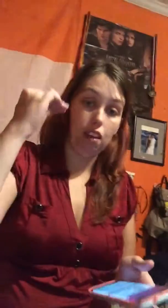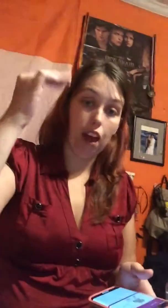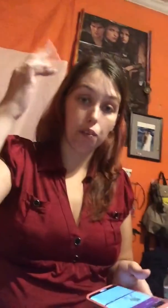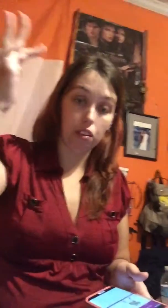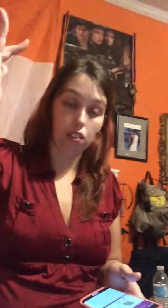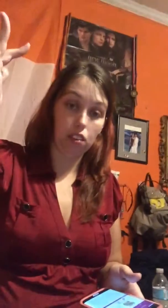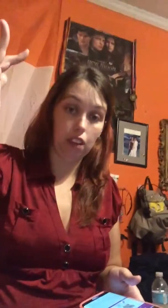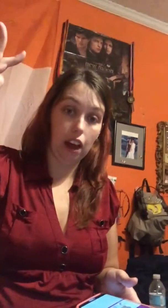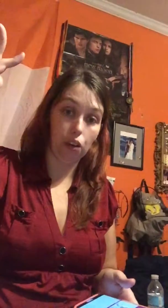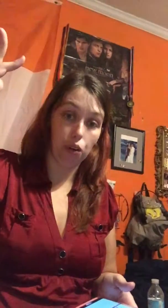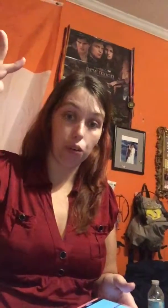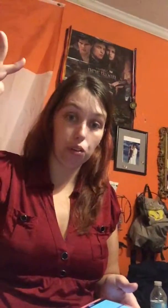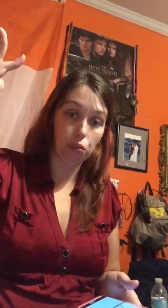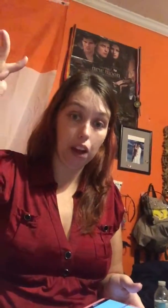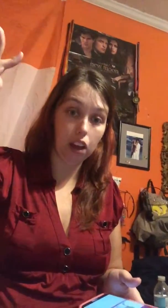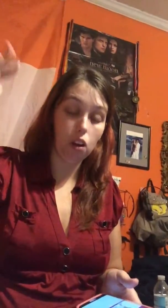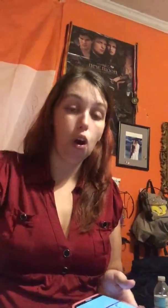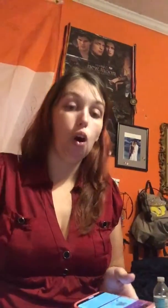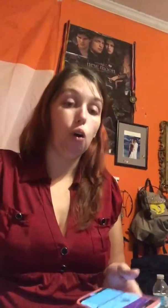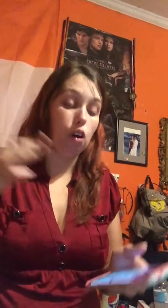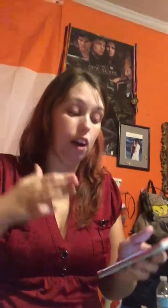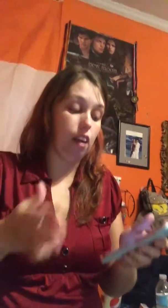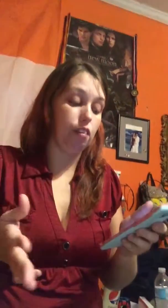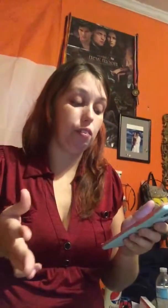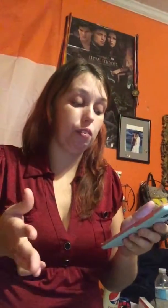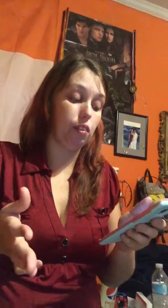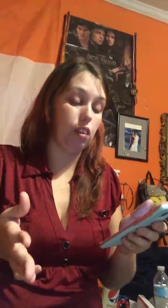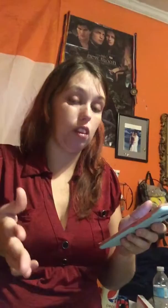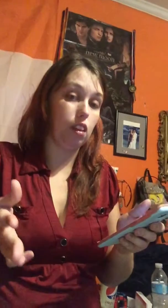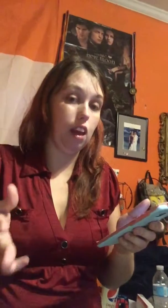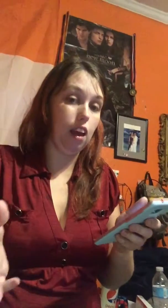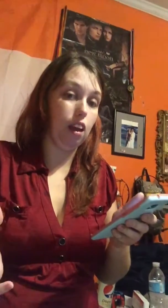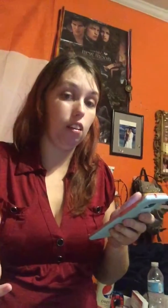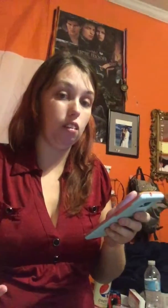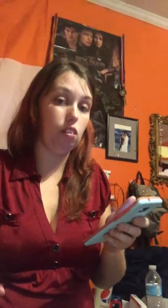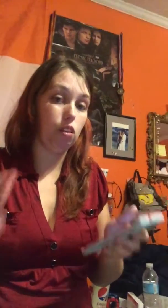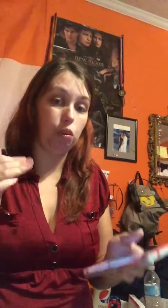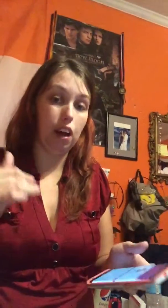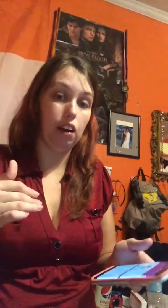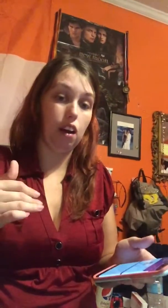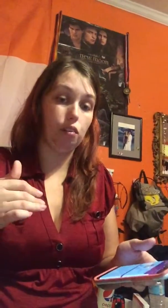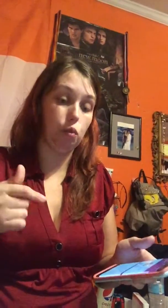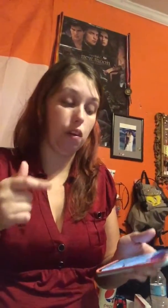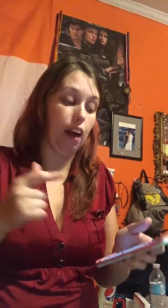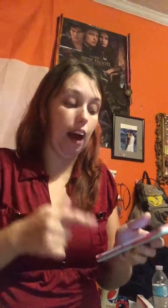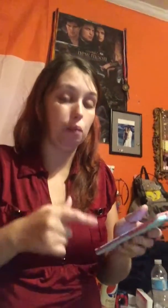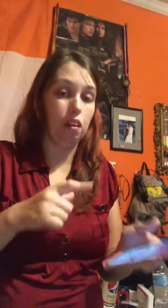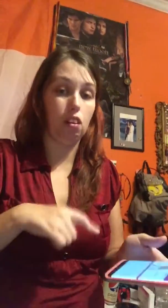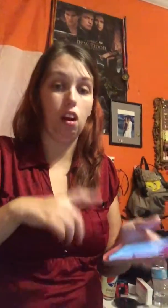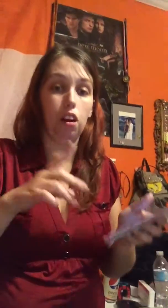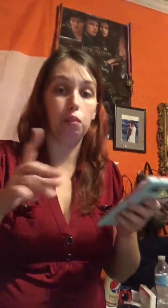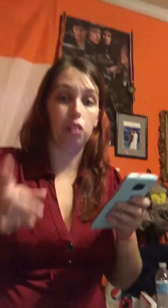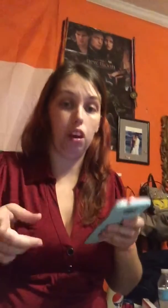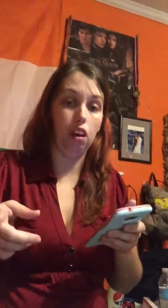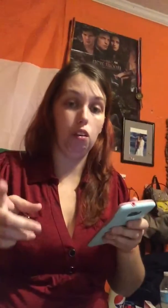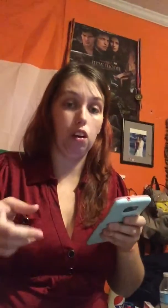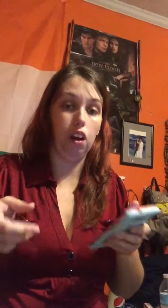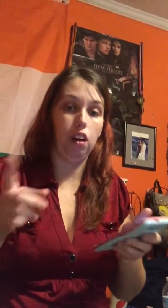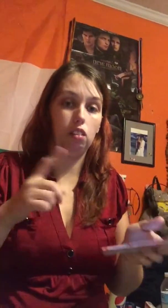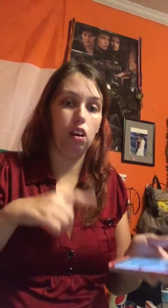kept to that growth rate or if it slowed down enough to where the app has caught up to it or it has caught